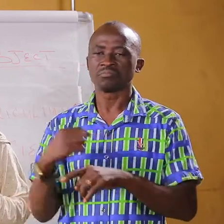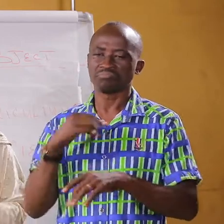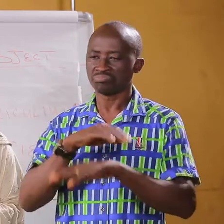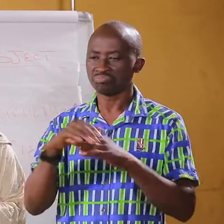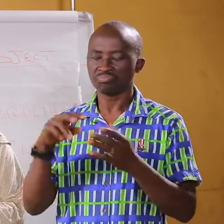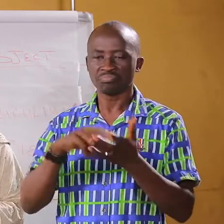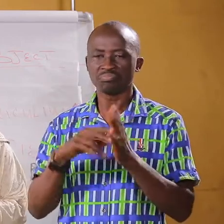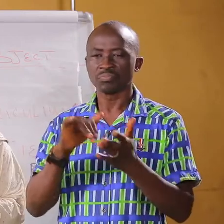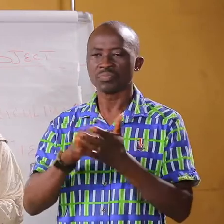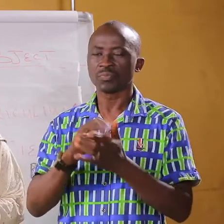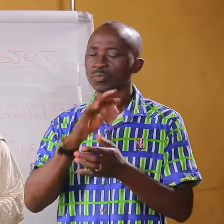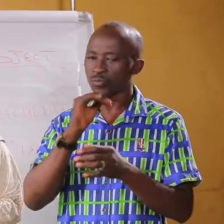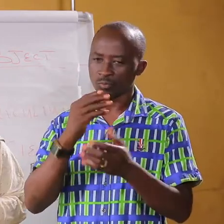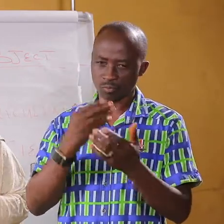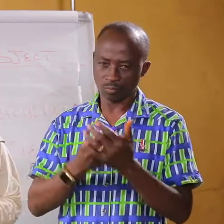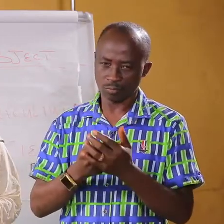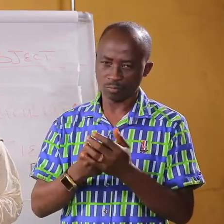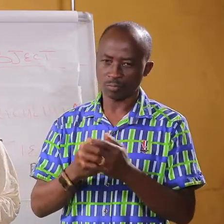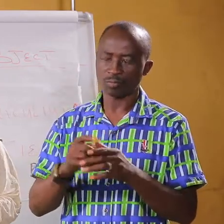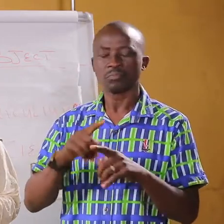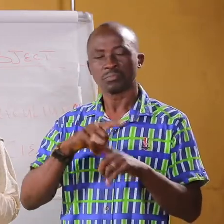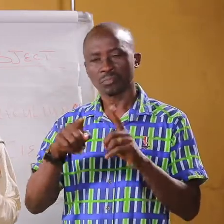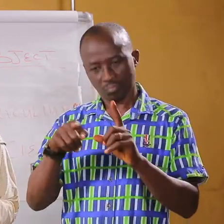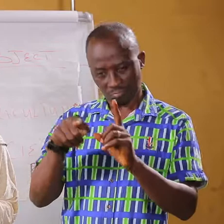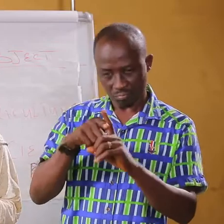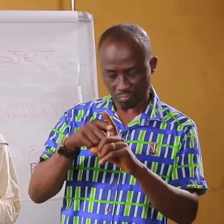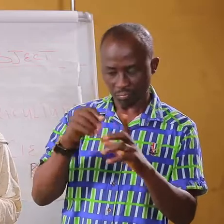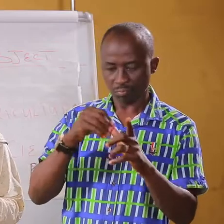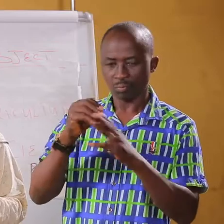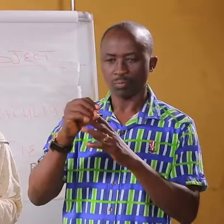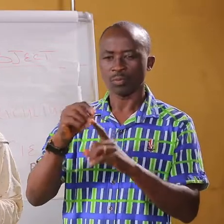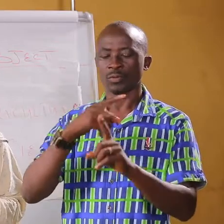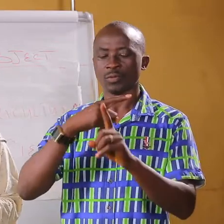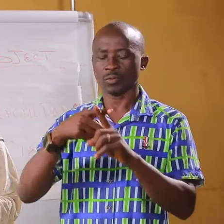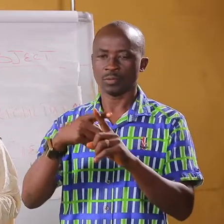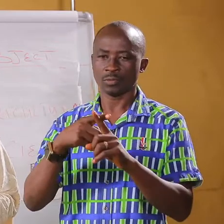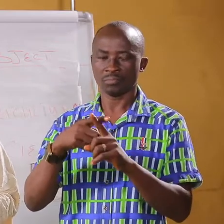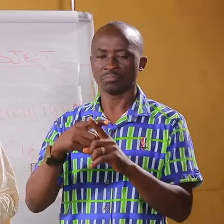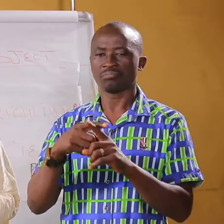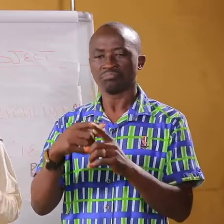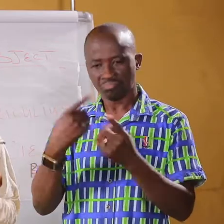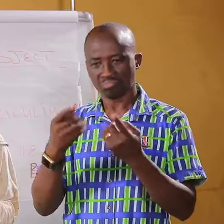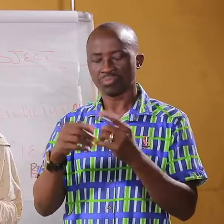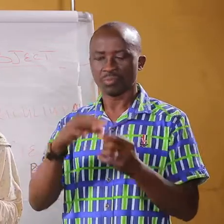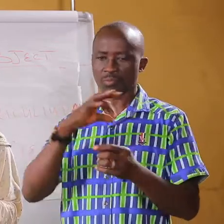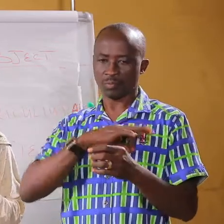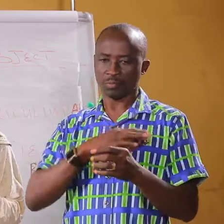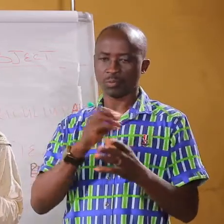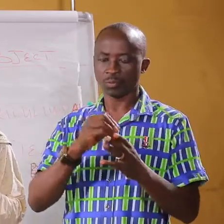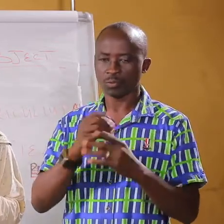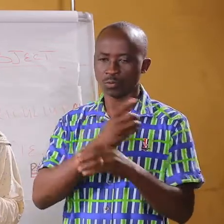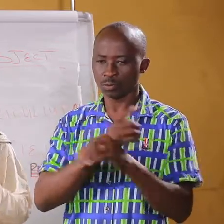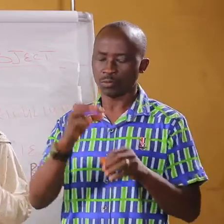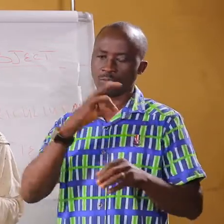the disadvantages. Effect can be positive or negative. It can be merit or demerit. It